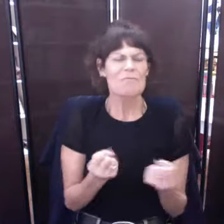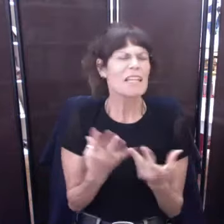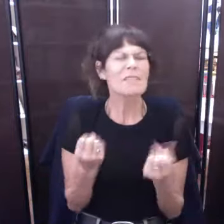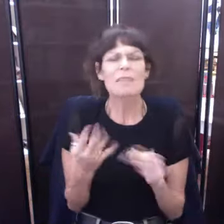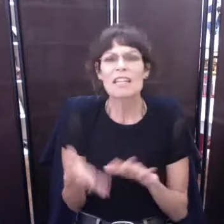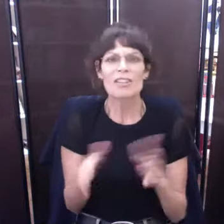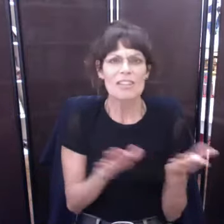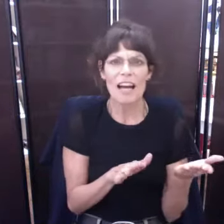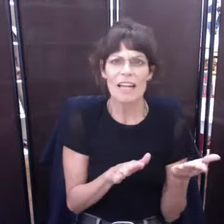COVID.